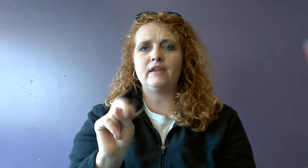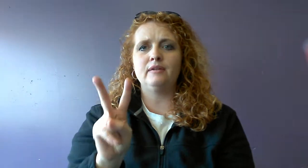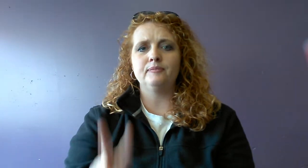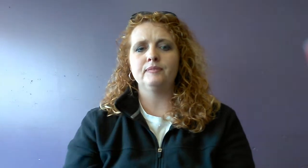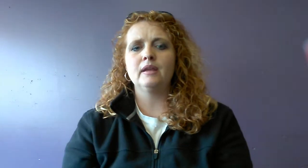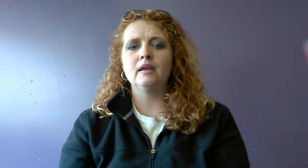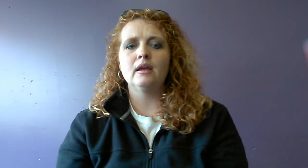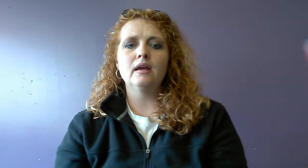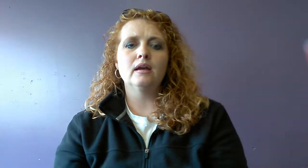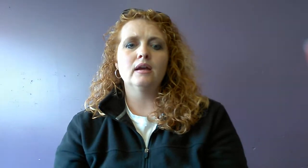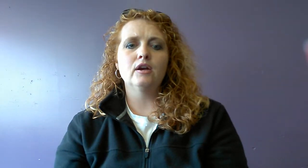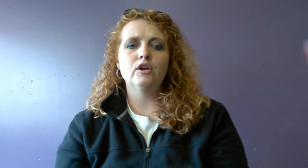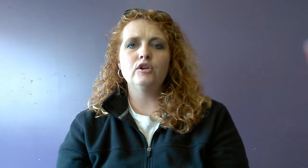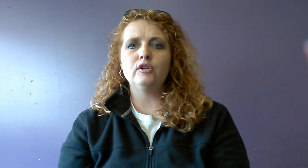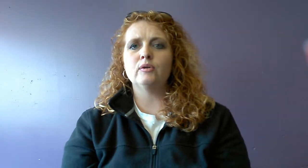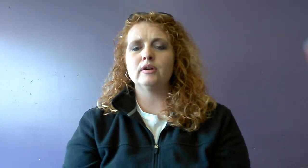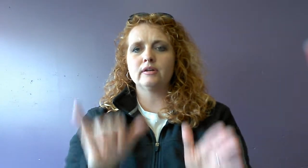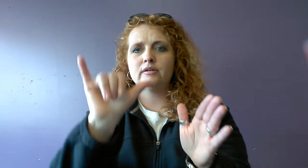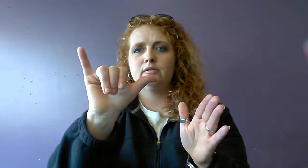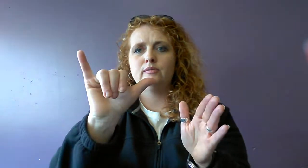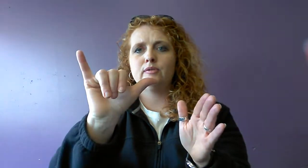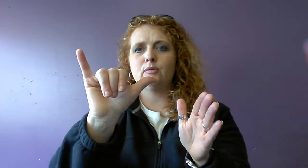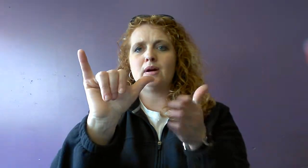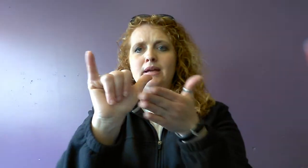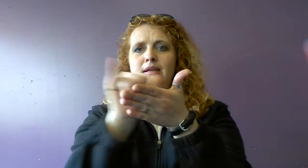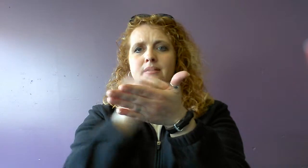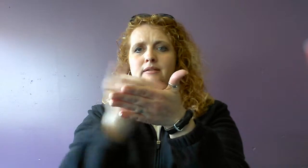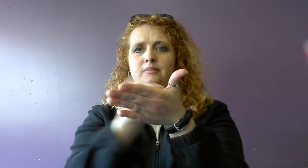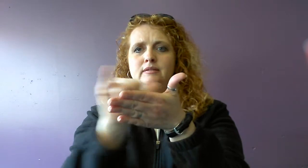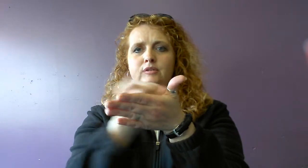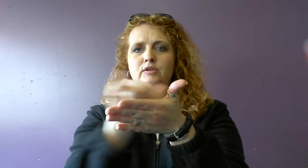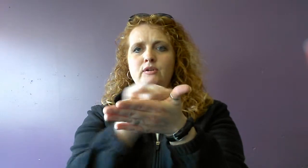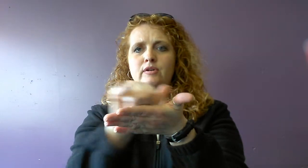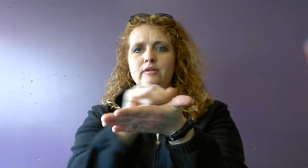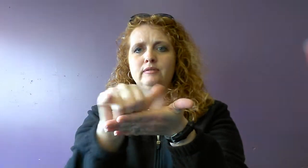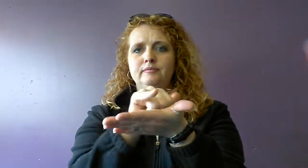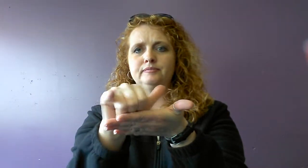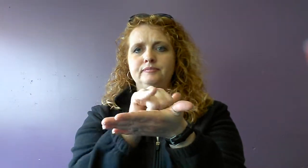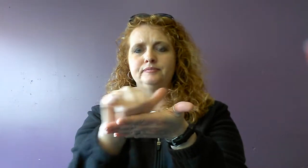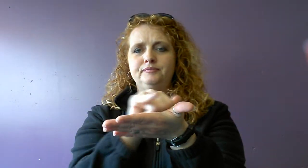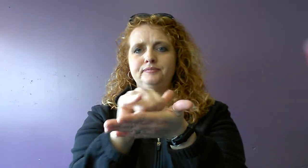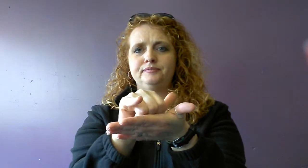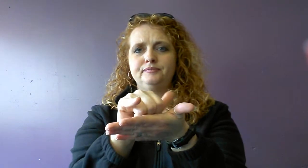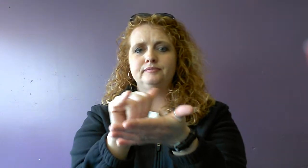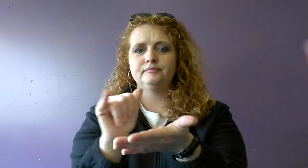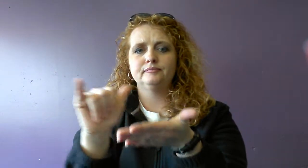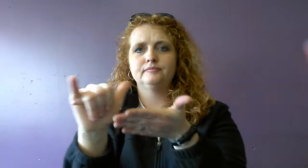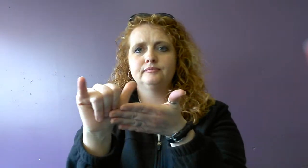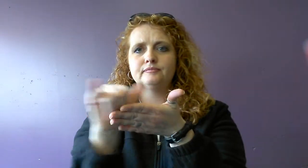NV. New York with a Y, New York.